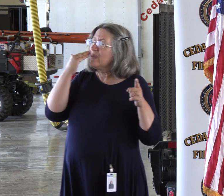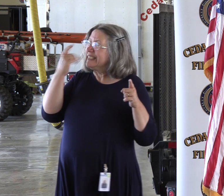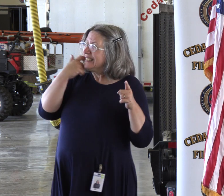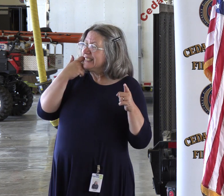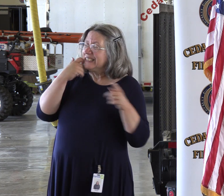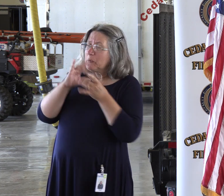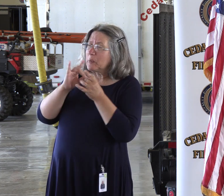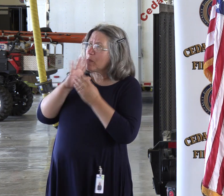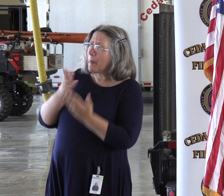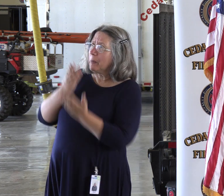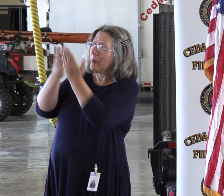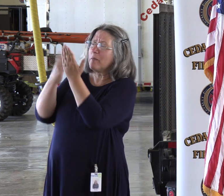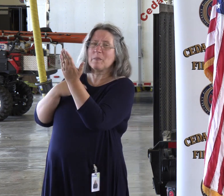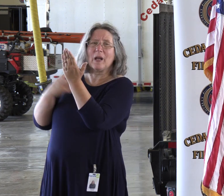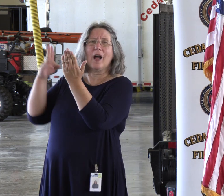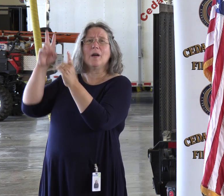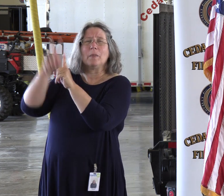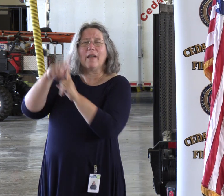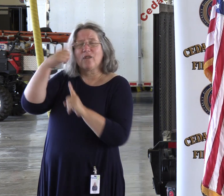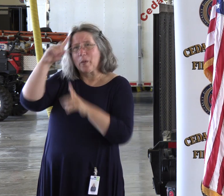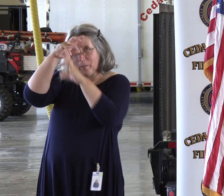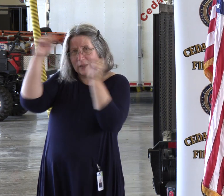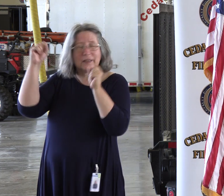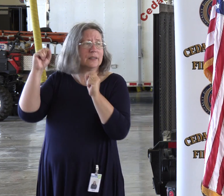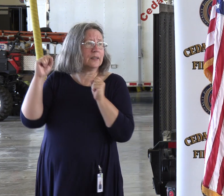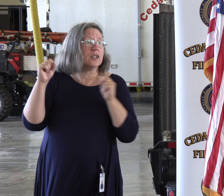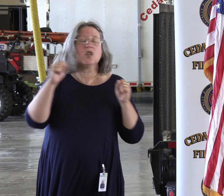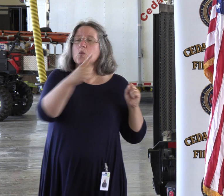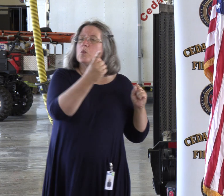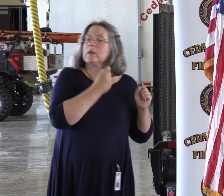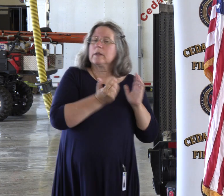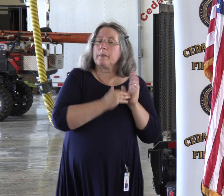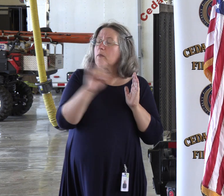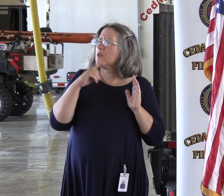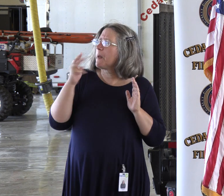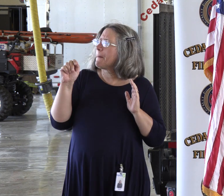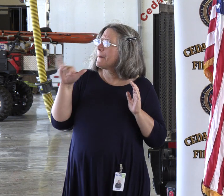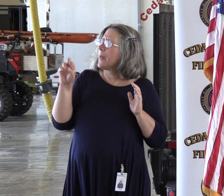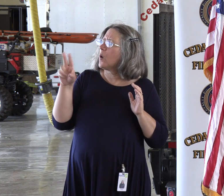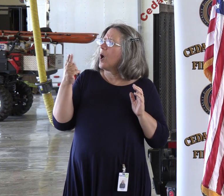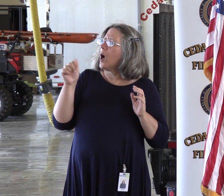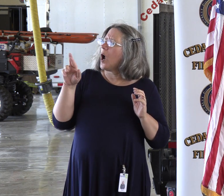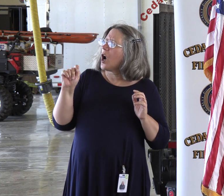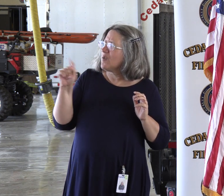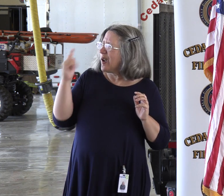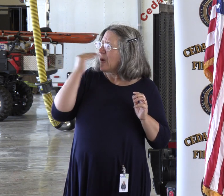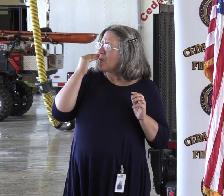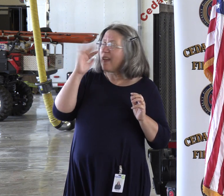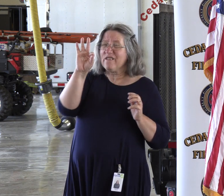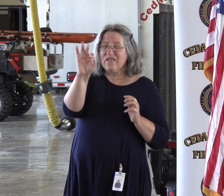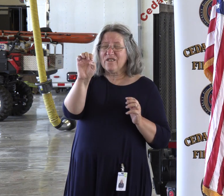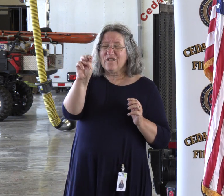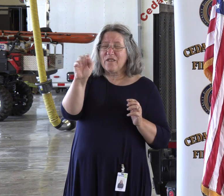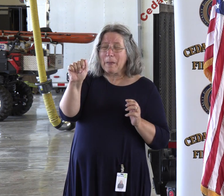when people will be able to begin to apply that assistance? The question was for Mayor Hart about the timeline of possible FEMA